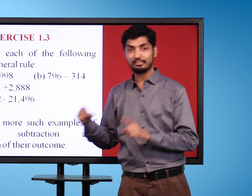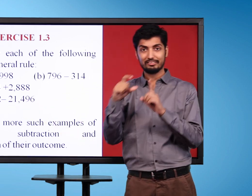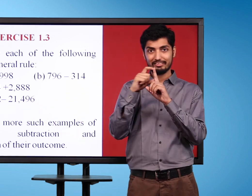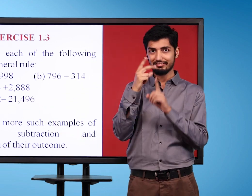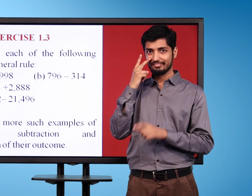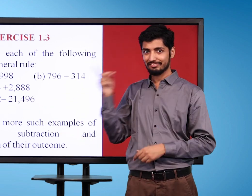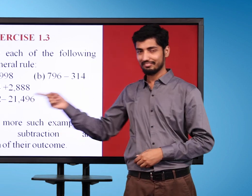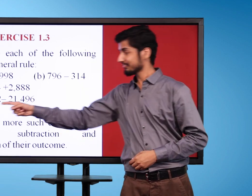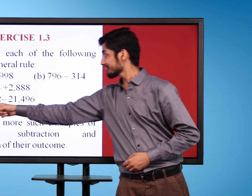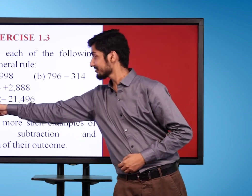D.